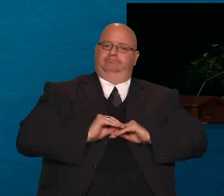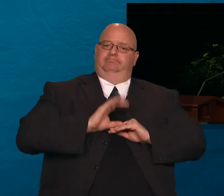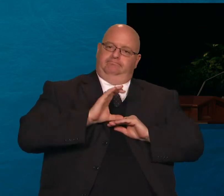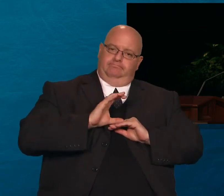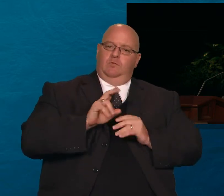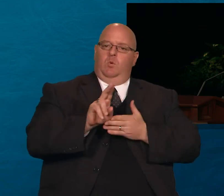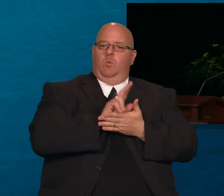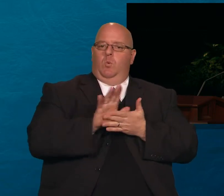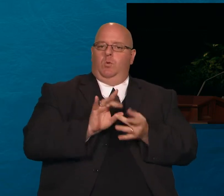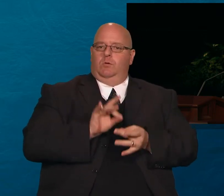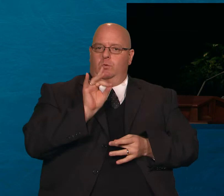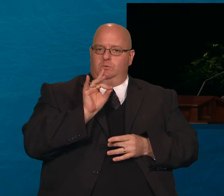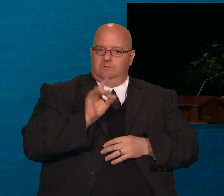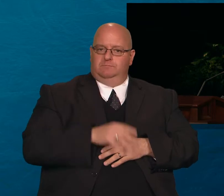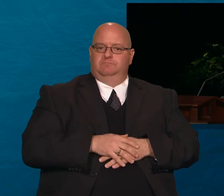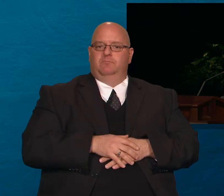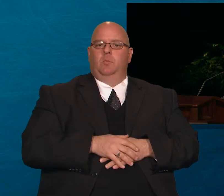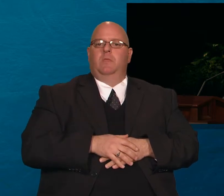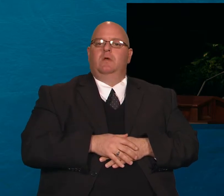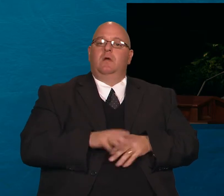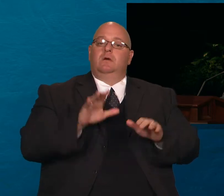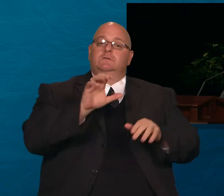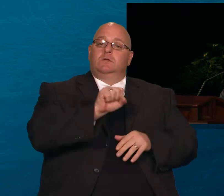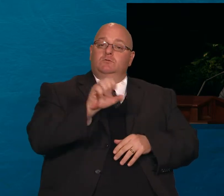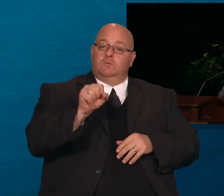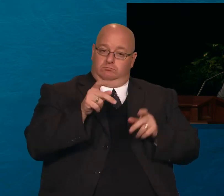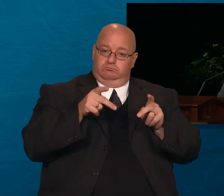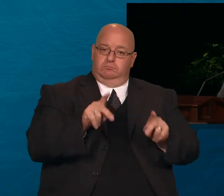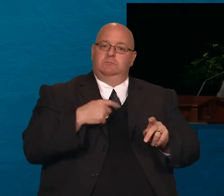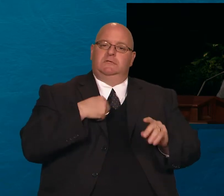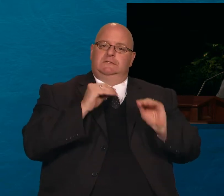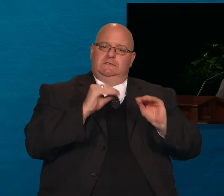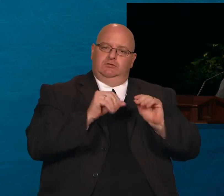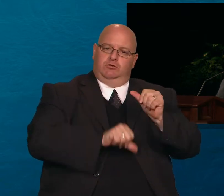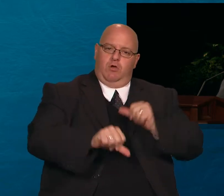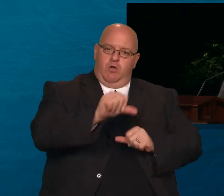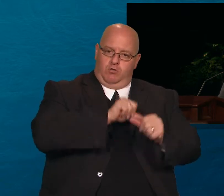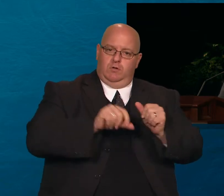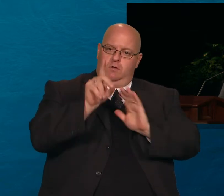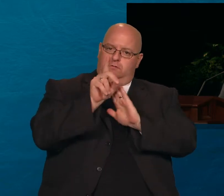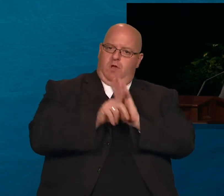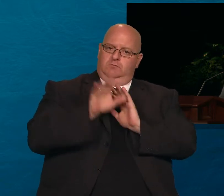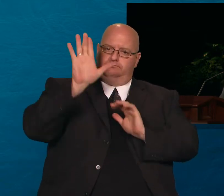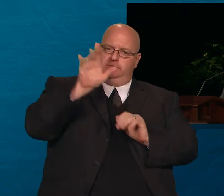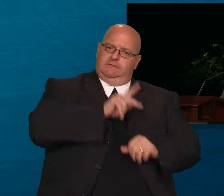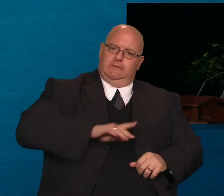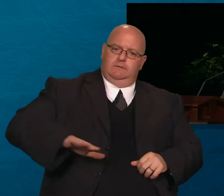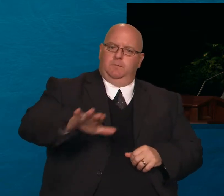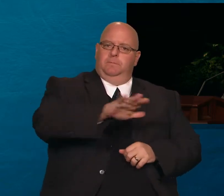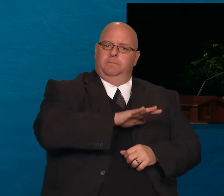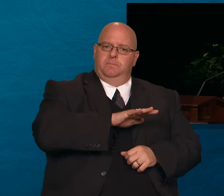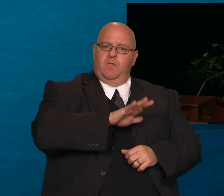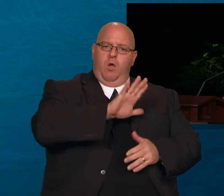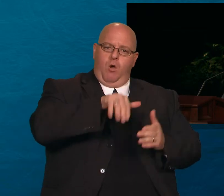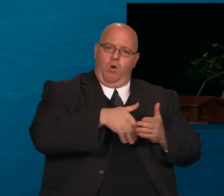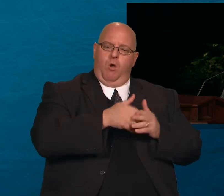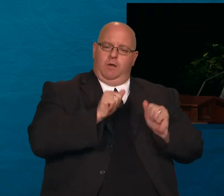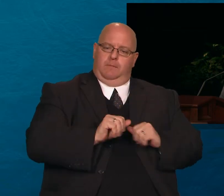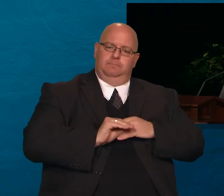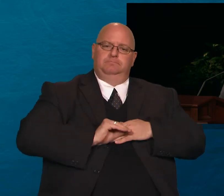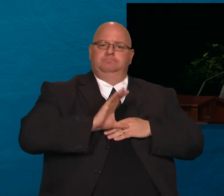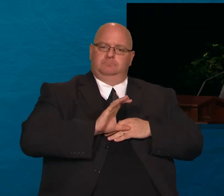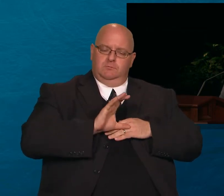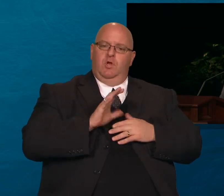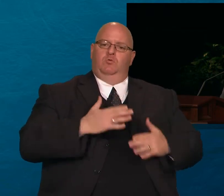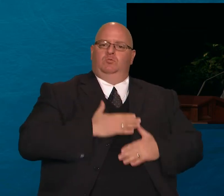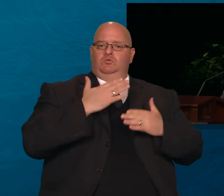edified by the Holy Ghost. Sunday school allows us to teach one another the doctrine of the kingdom, that all might be